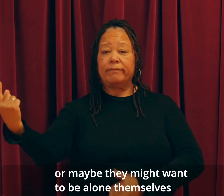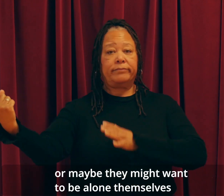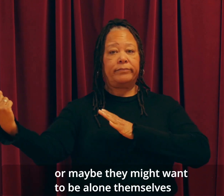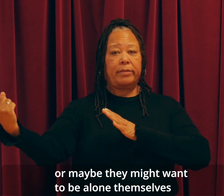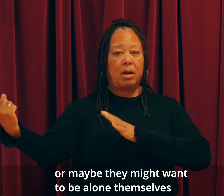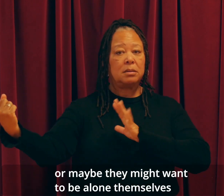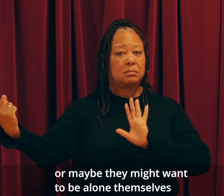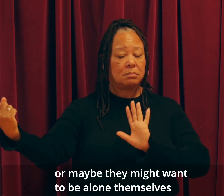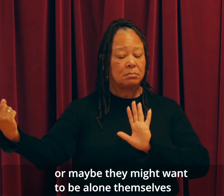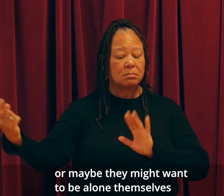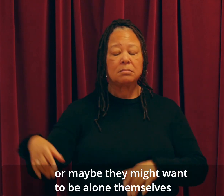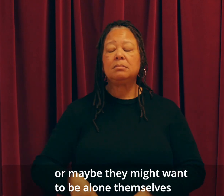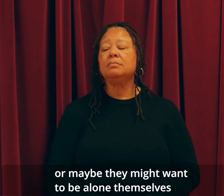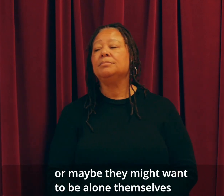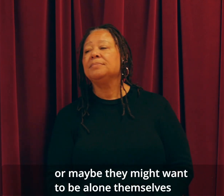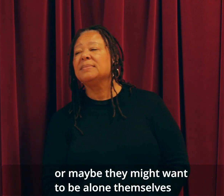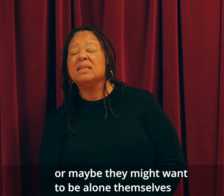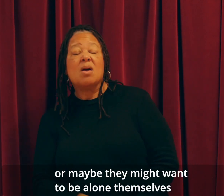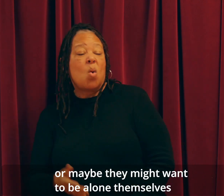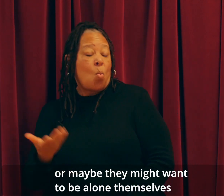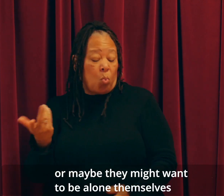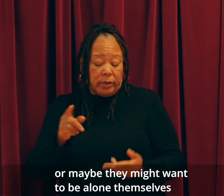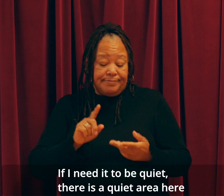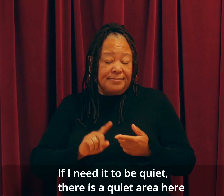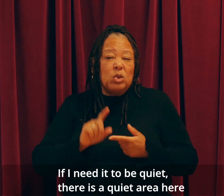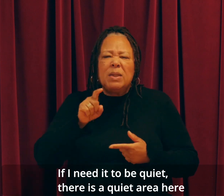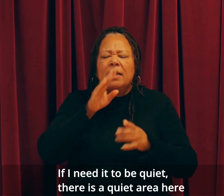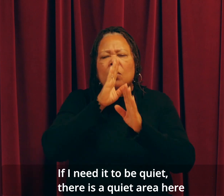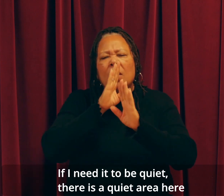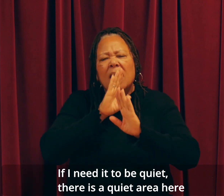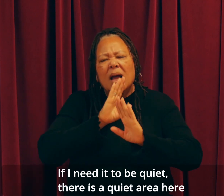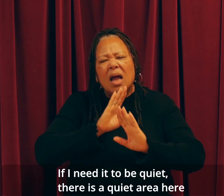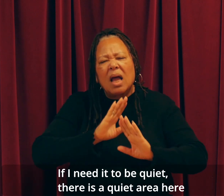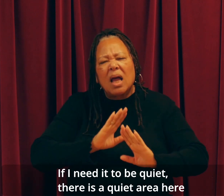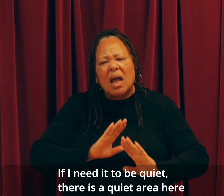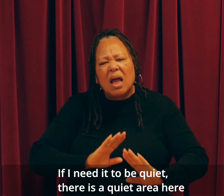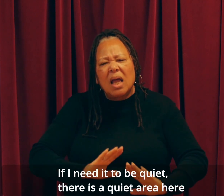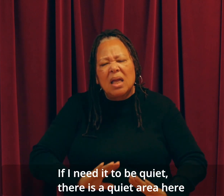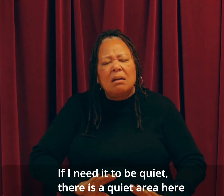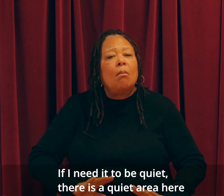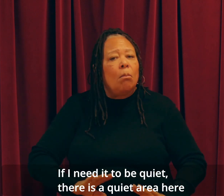Or maybe they might want to be alone themselves. If I needed to be quiet, there is a quiet area here.